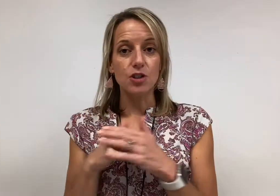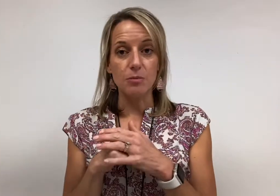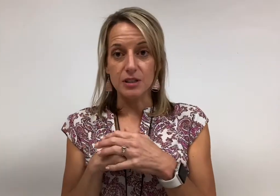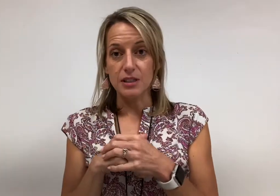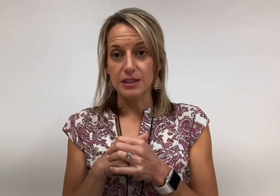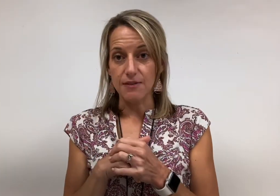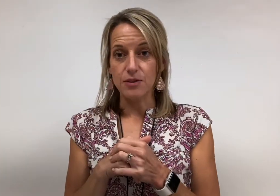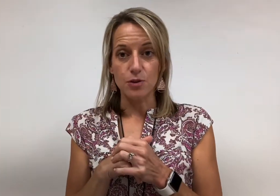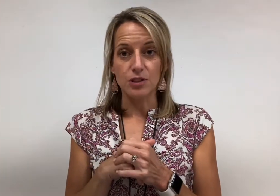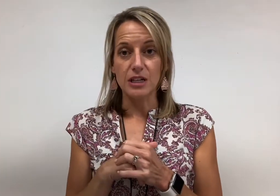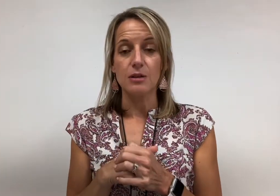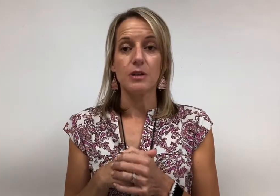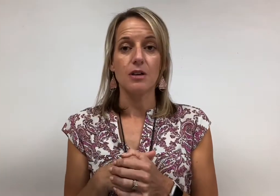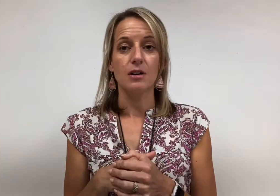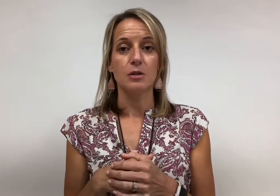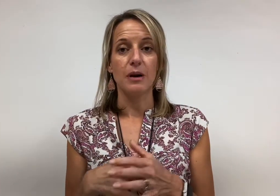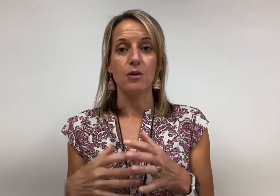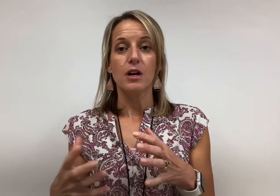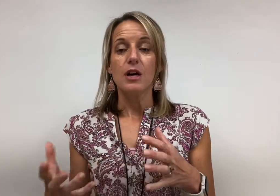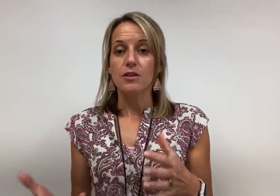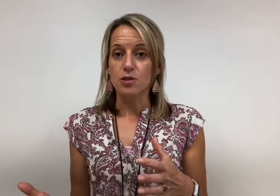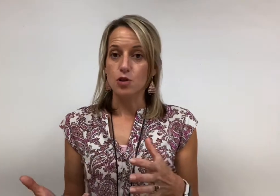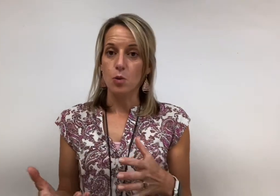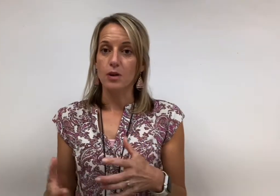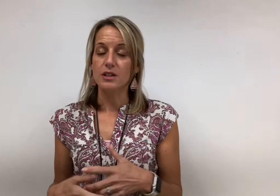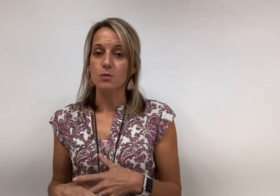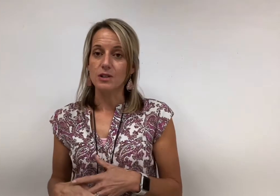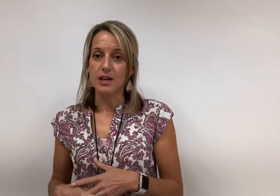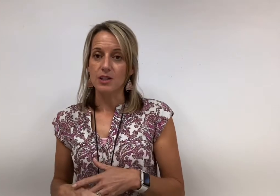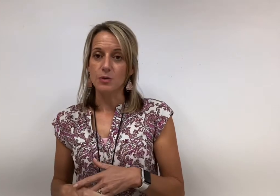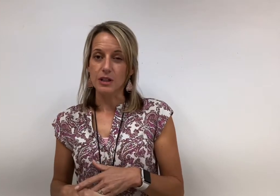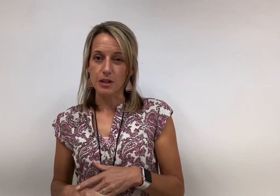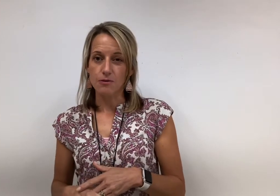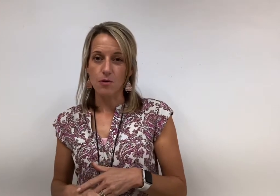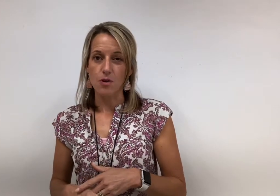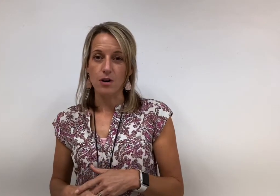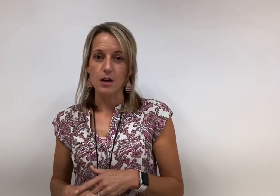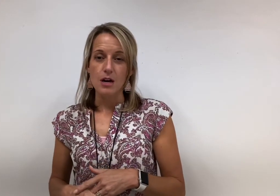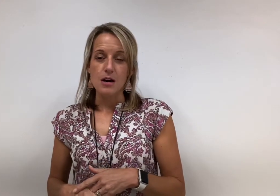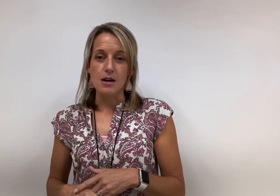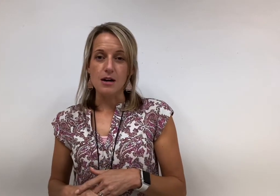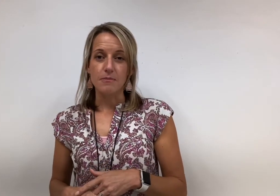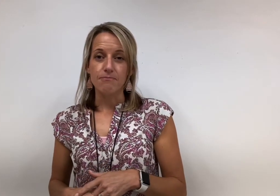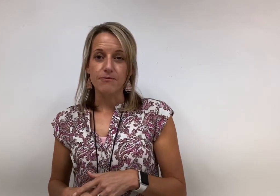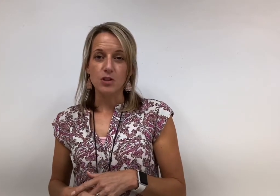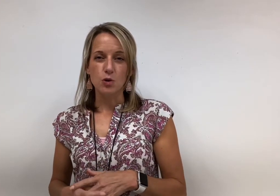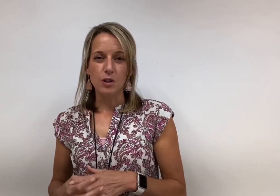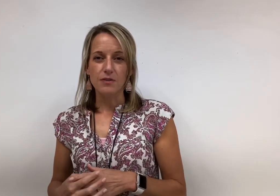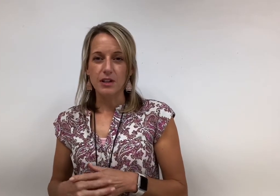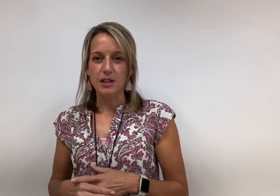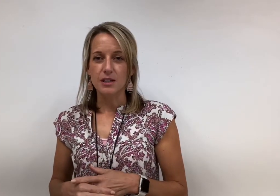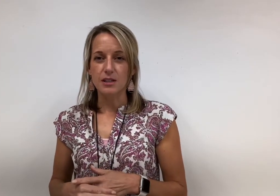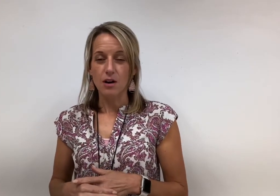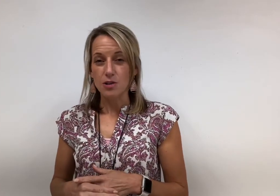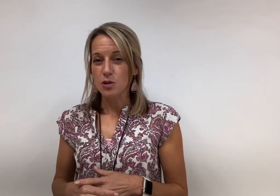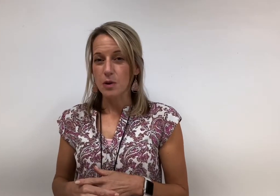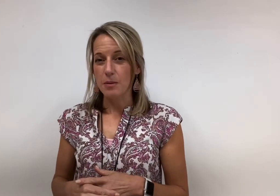jumped to 713, and we talked about the stories and what signs we needed for the story of the kids, the costume